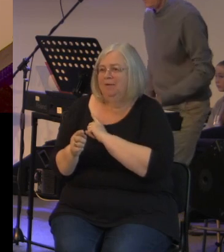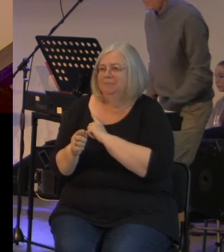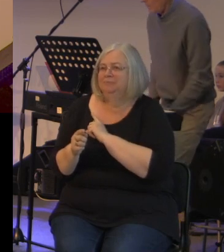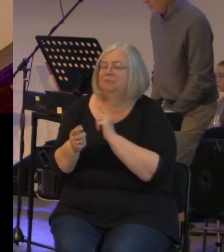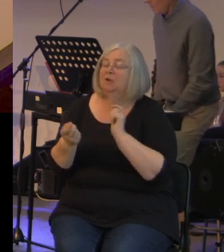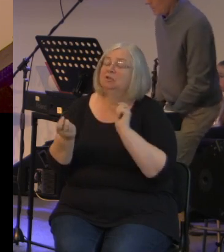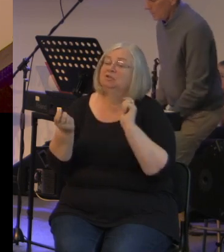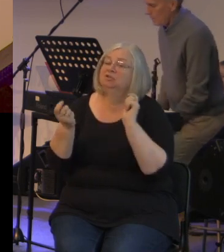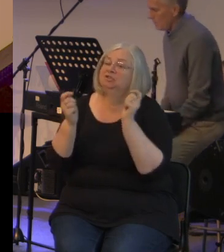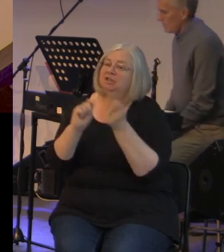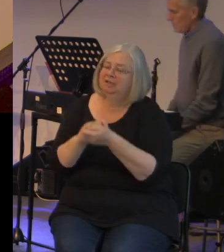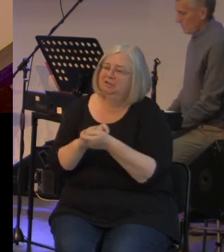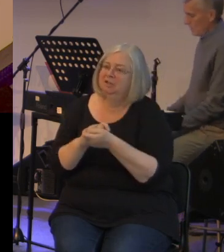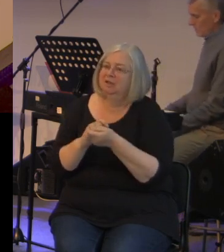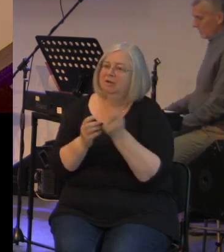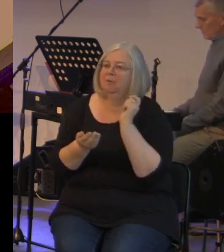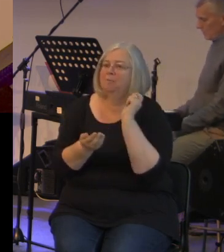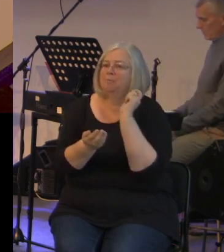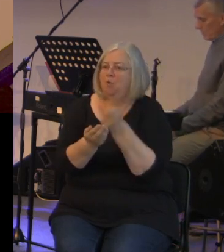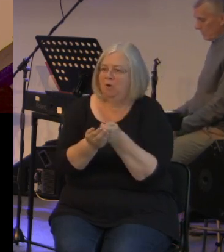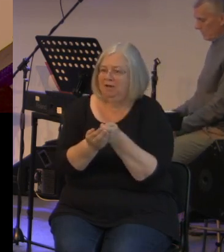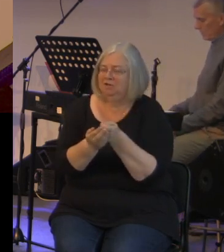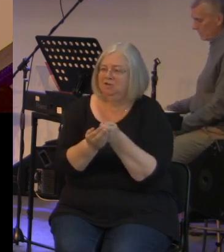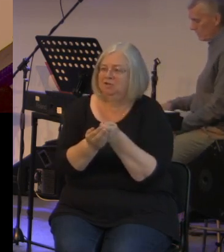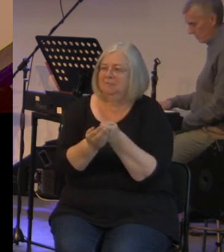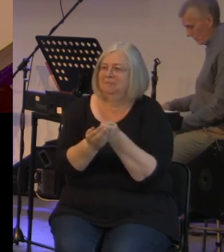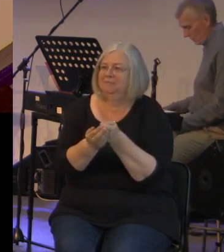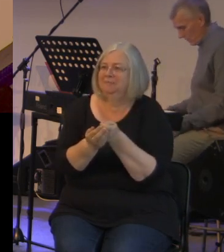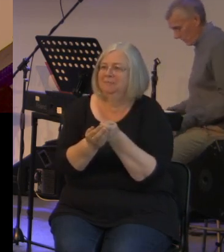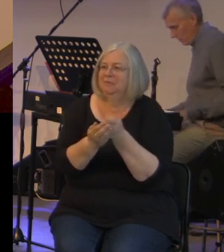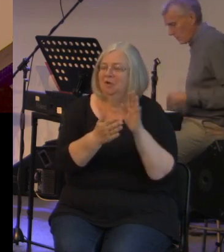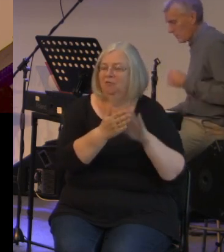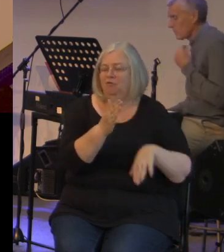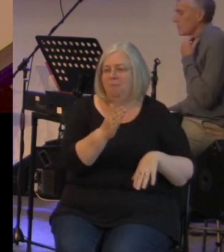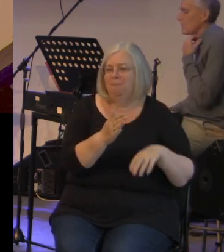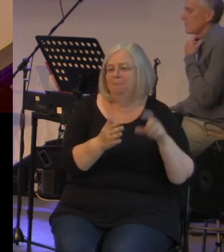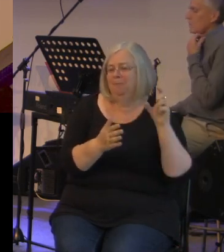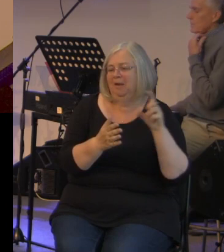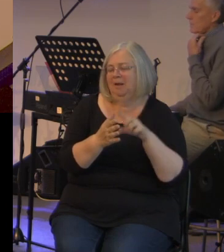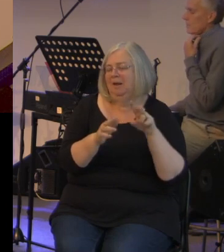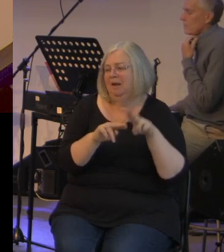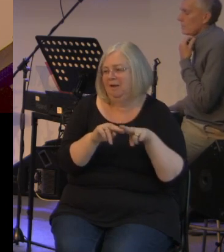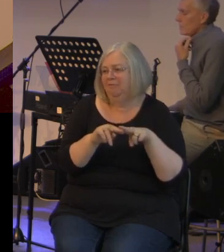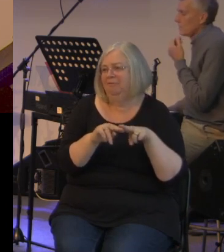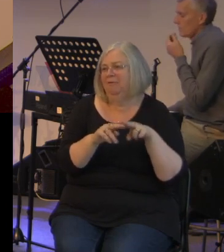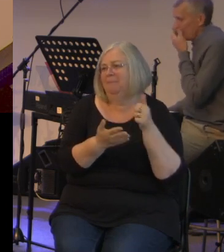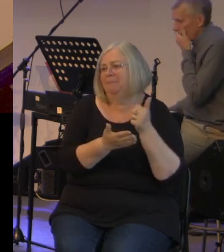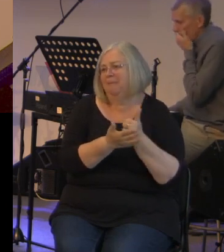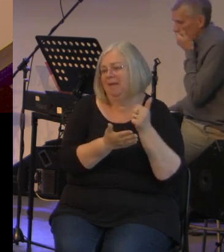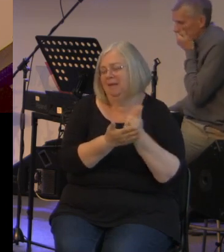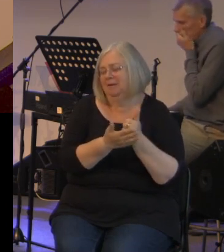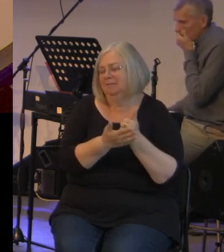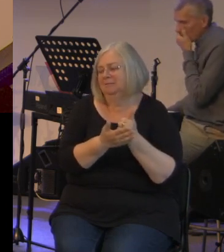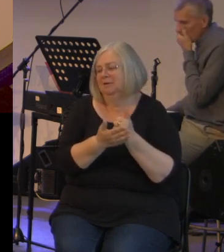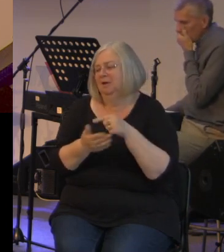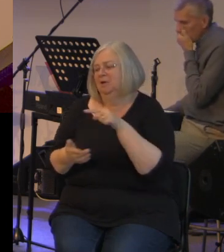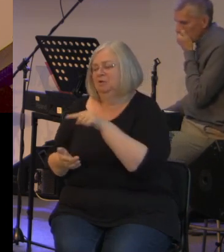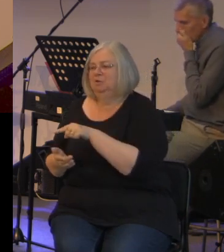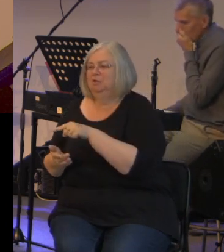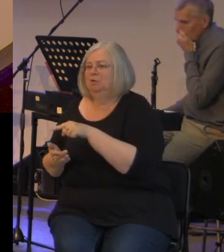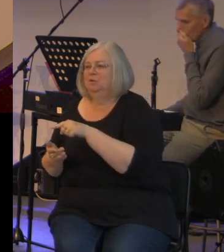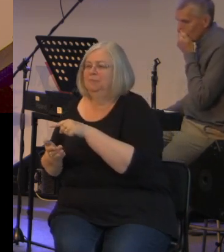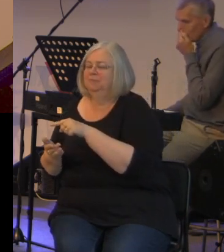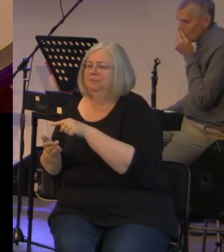from CAF Bank, taking out a loan with the Baptist Union Corporation, and that requires a special church meeting to make